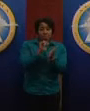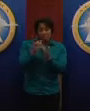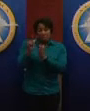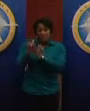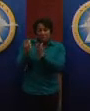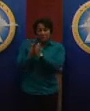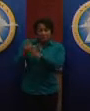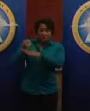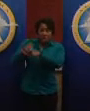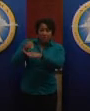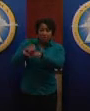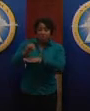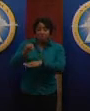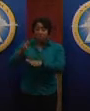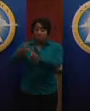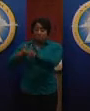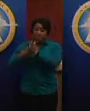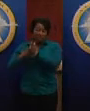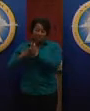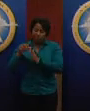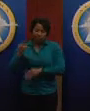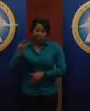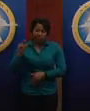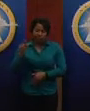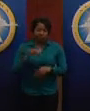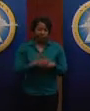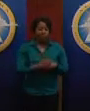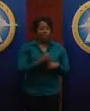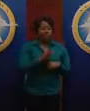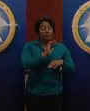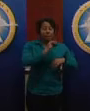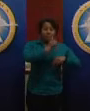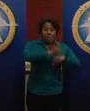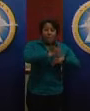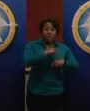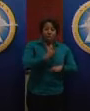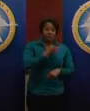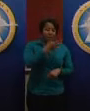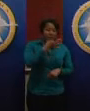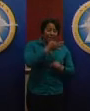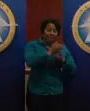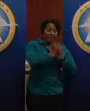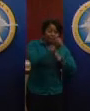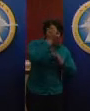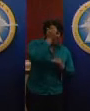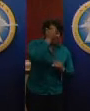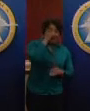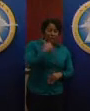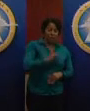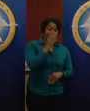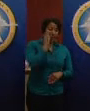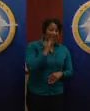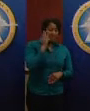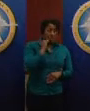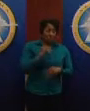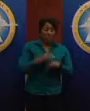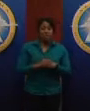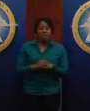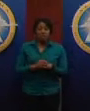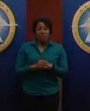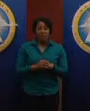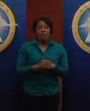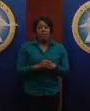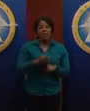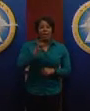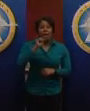advice or an ALSDE mandate. It's based on expertise and experience. We've had great input from